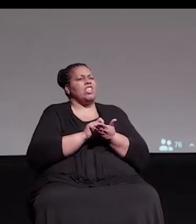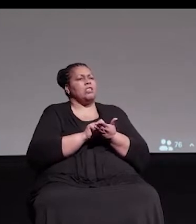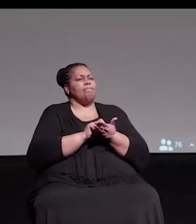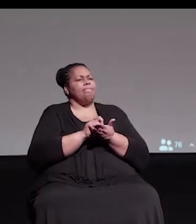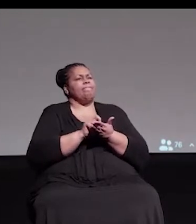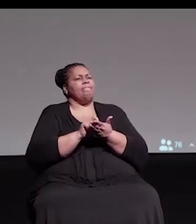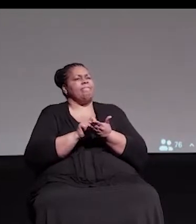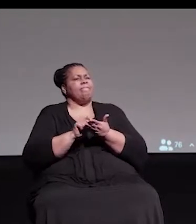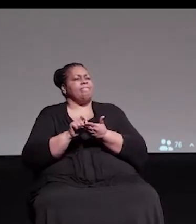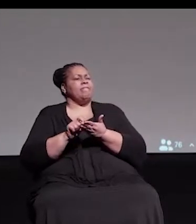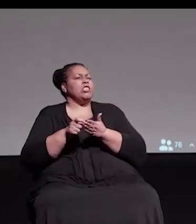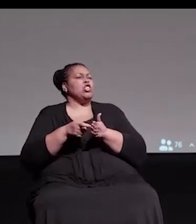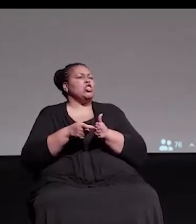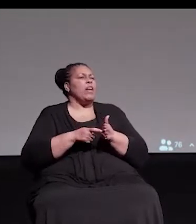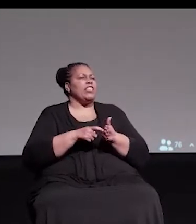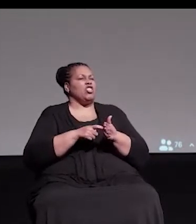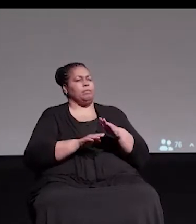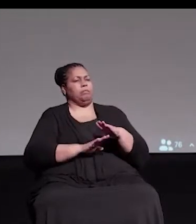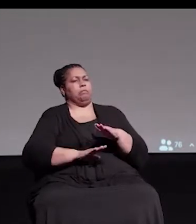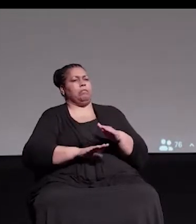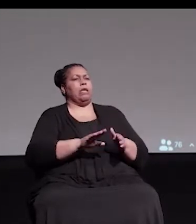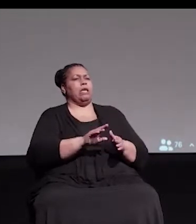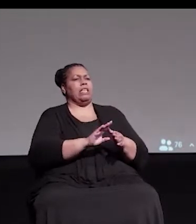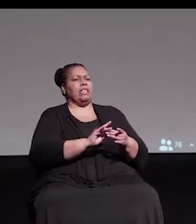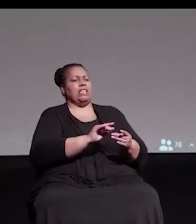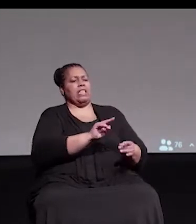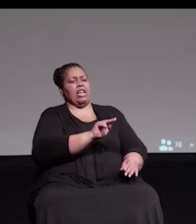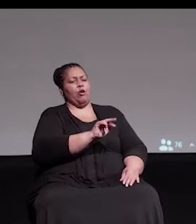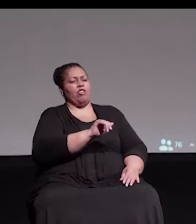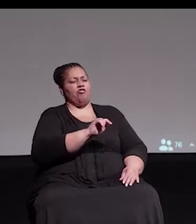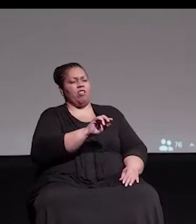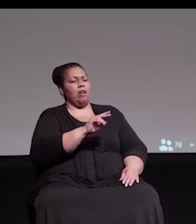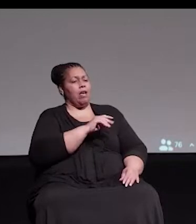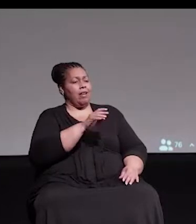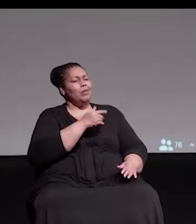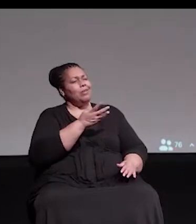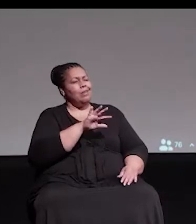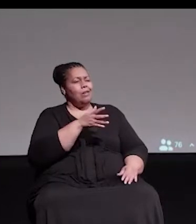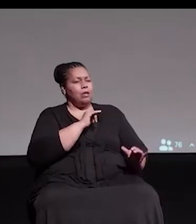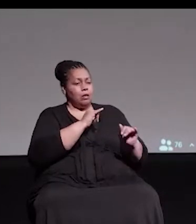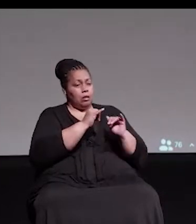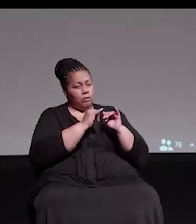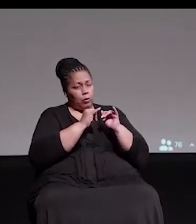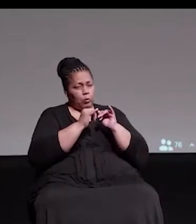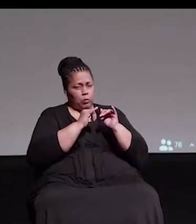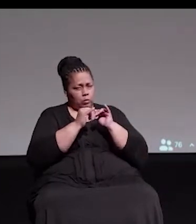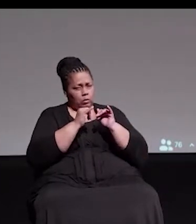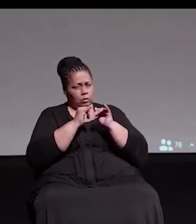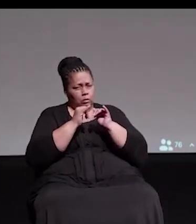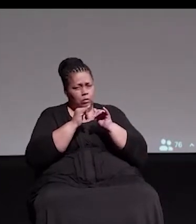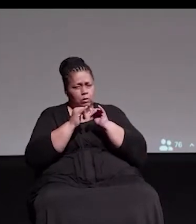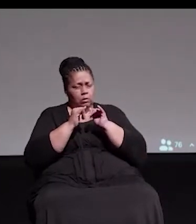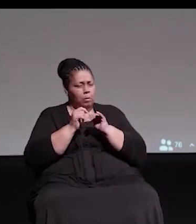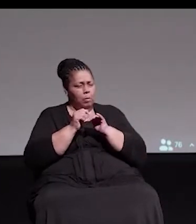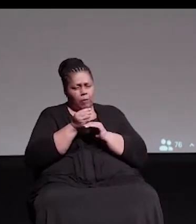and there were kind of interview bites that were, I think very few